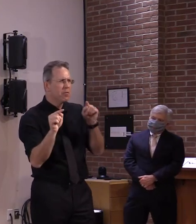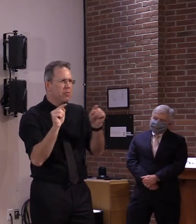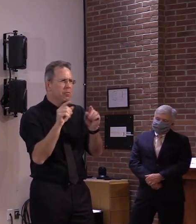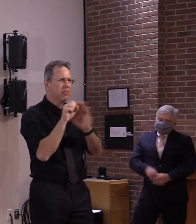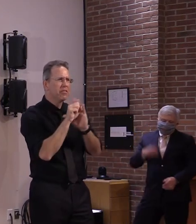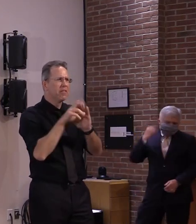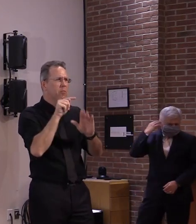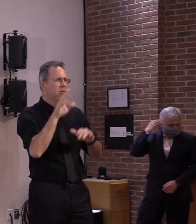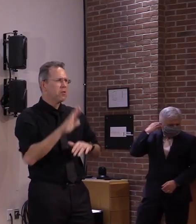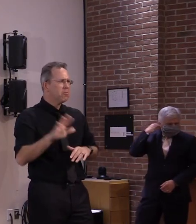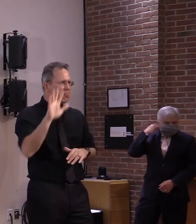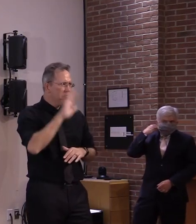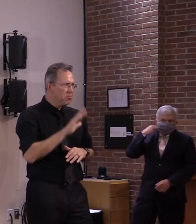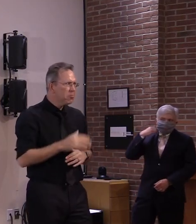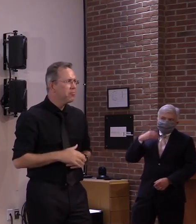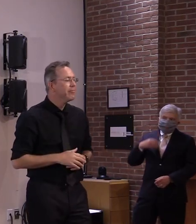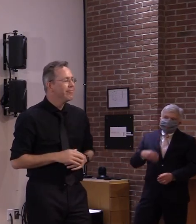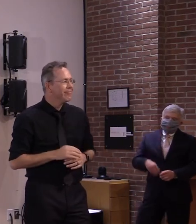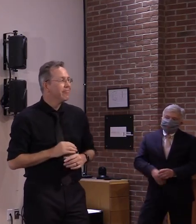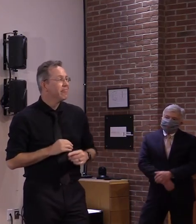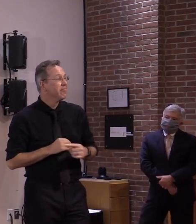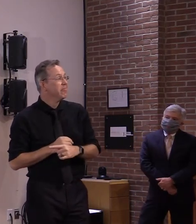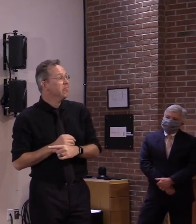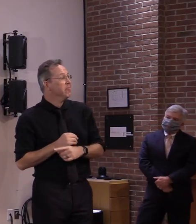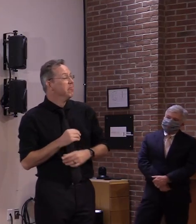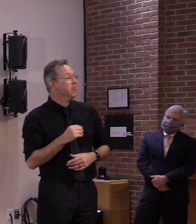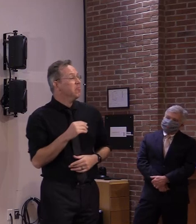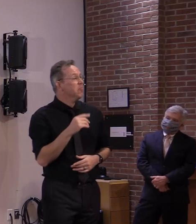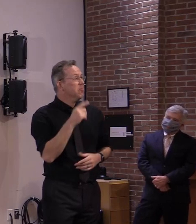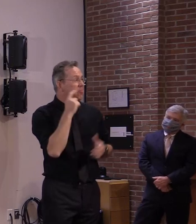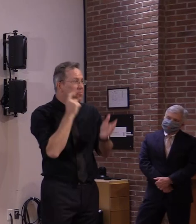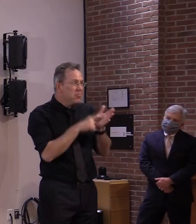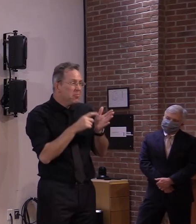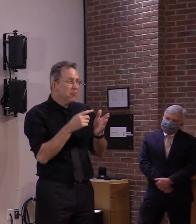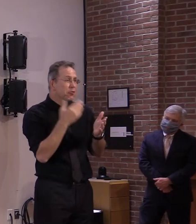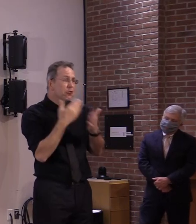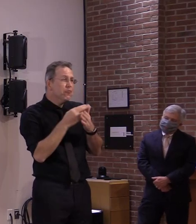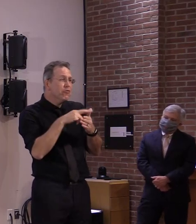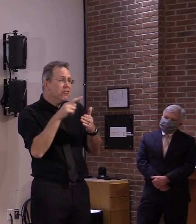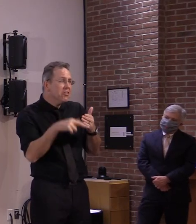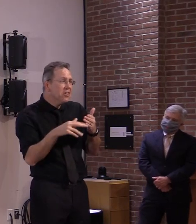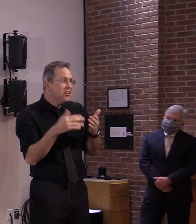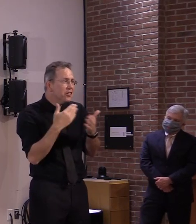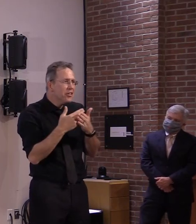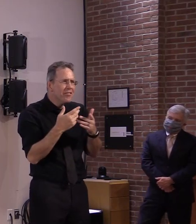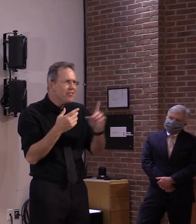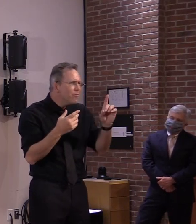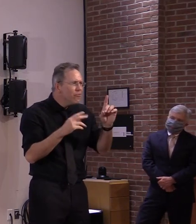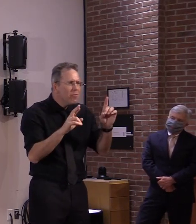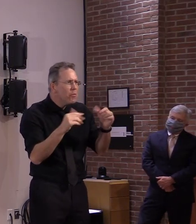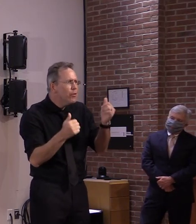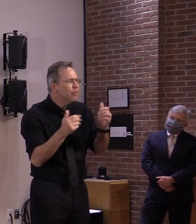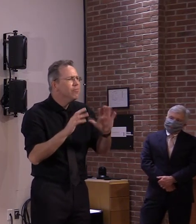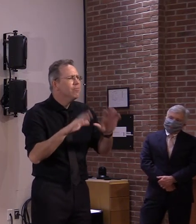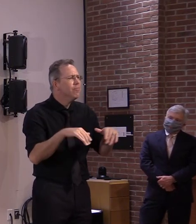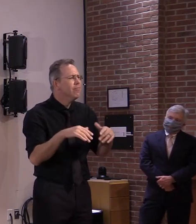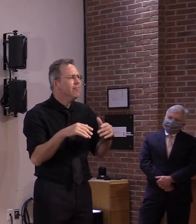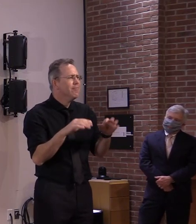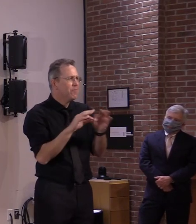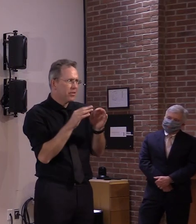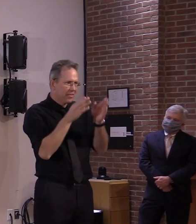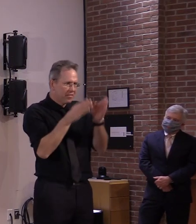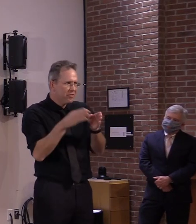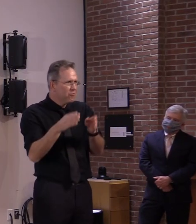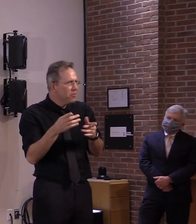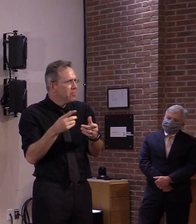that it's not all about the letter beside your name. It's about the individual and what they bring to the table. So I